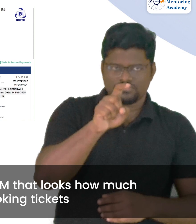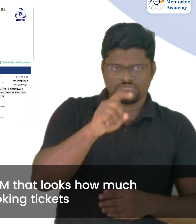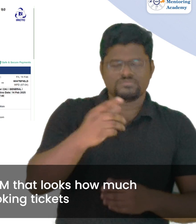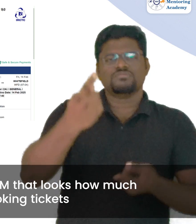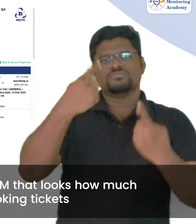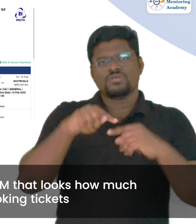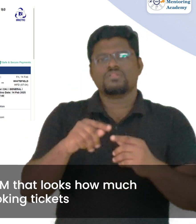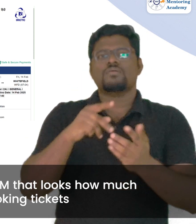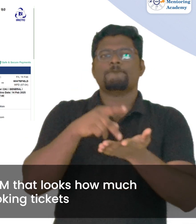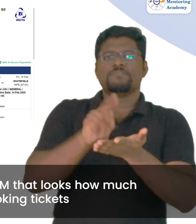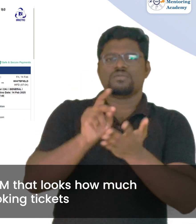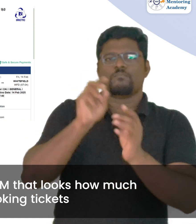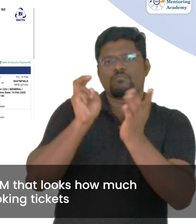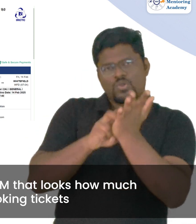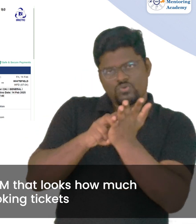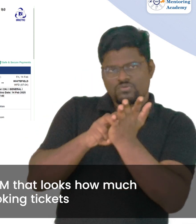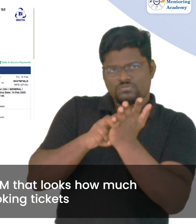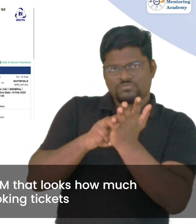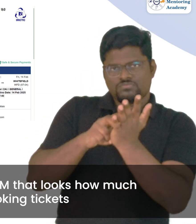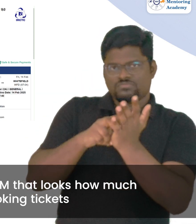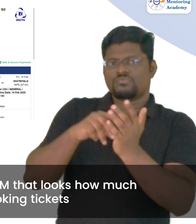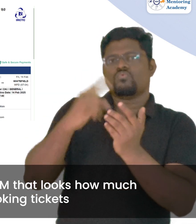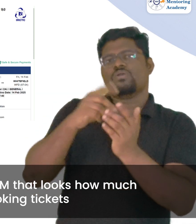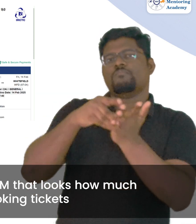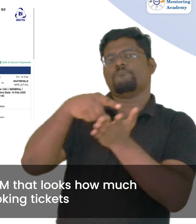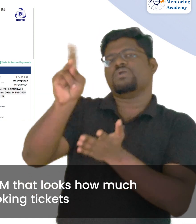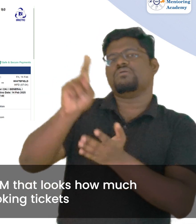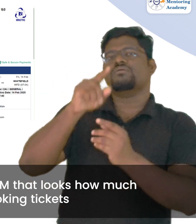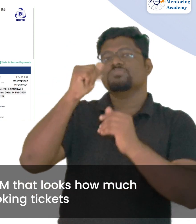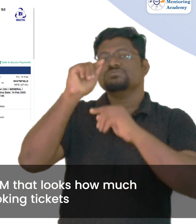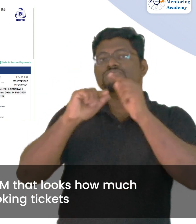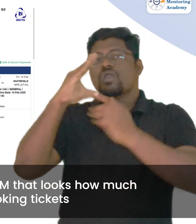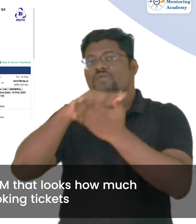Then choose Paytm using Bheem. That looks how much is the fare for booking tickets.